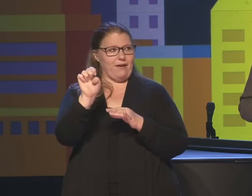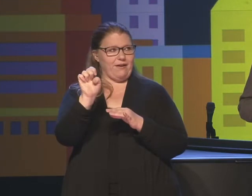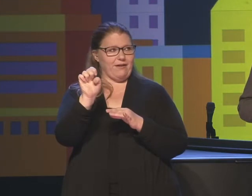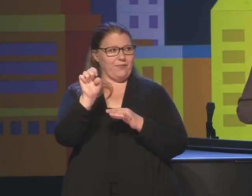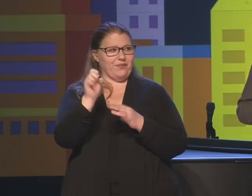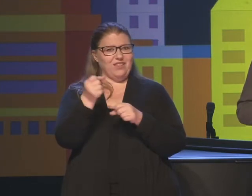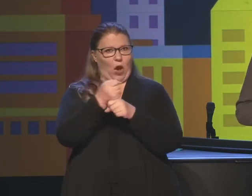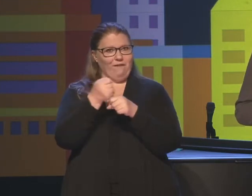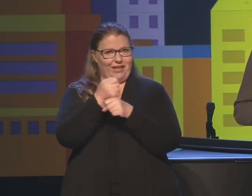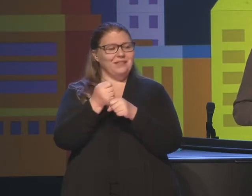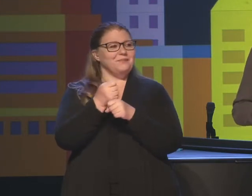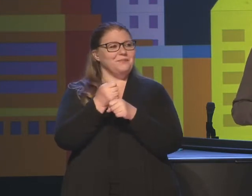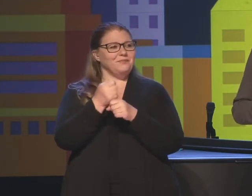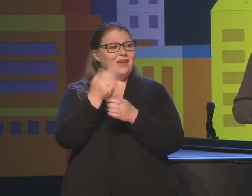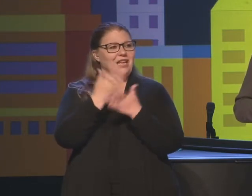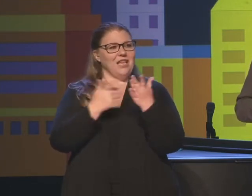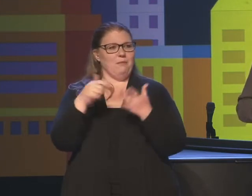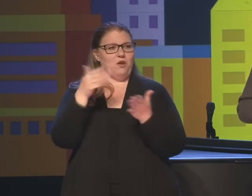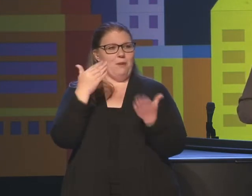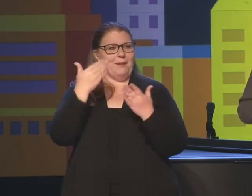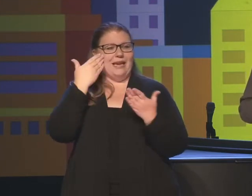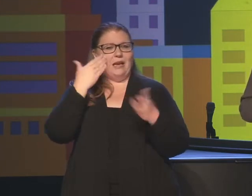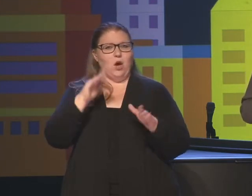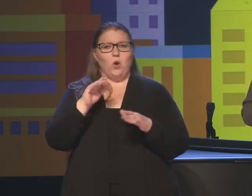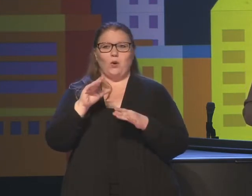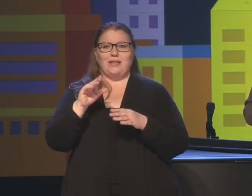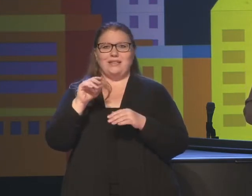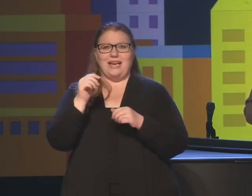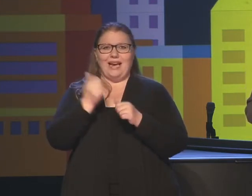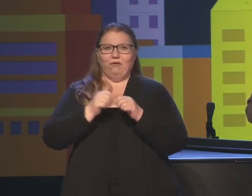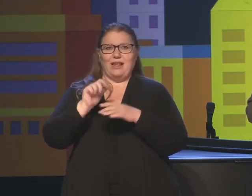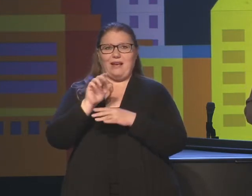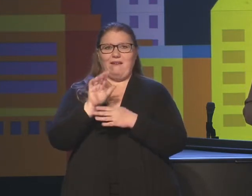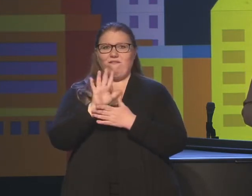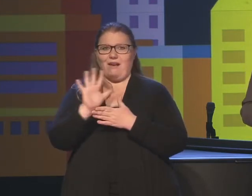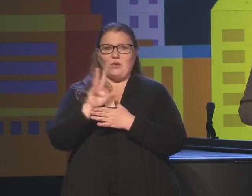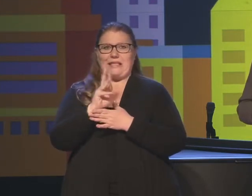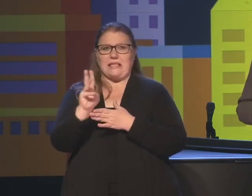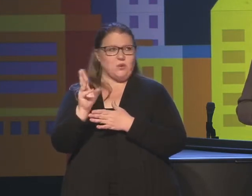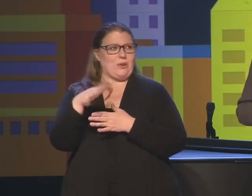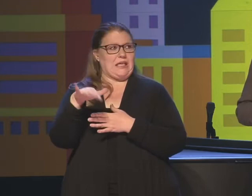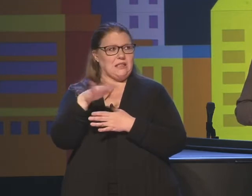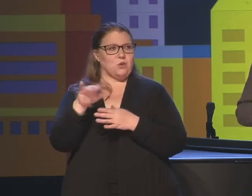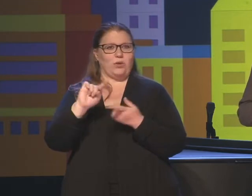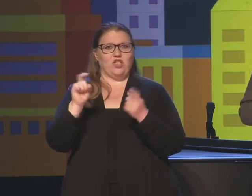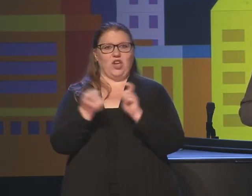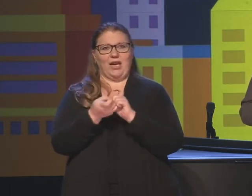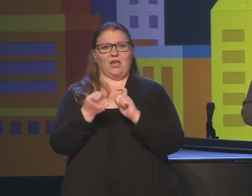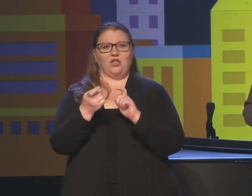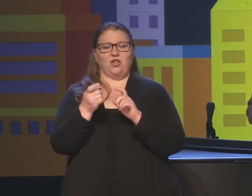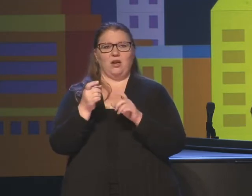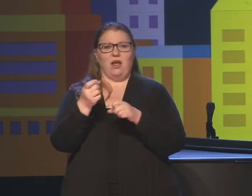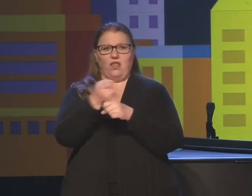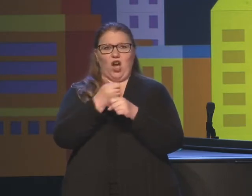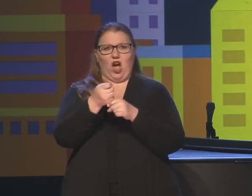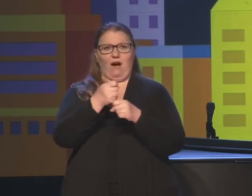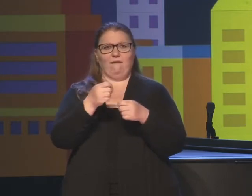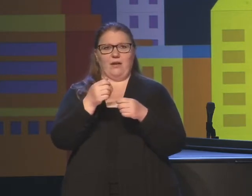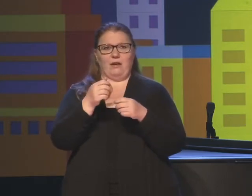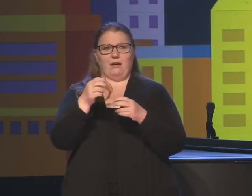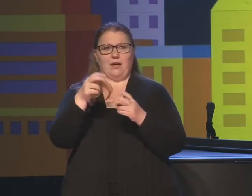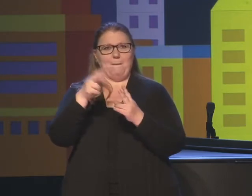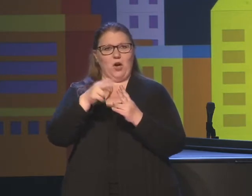this, some of you might not know, every kind of 5-6 weeks, we change our coffee partner here, and it's always an organization that's doing